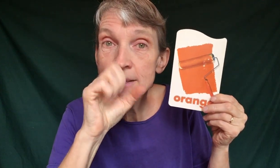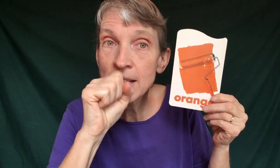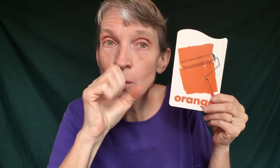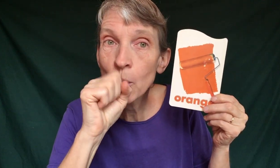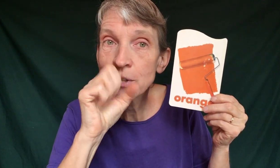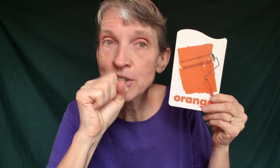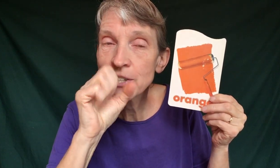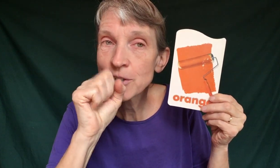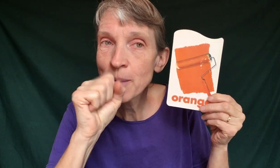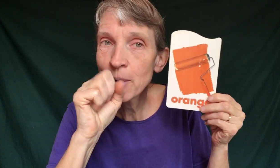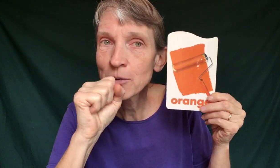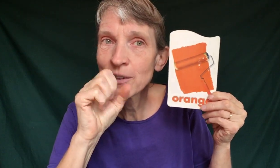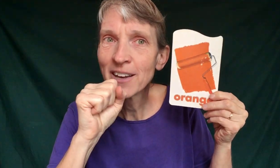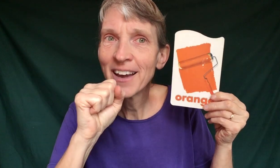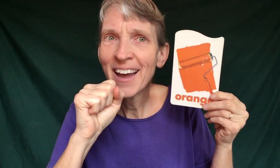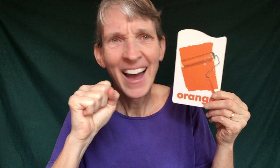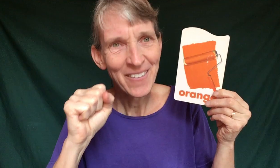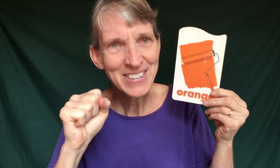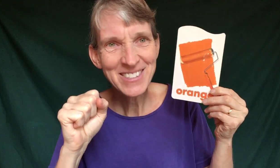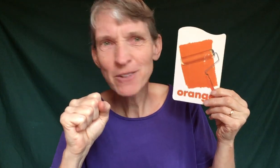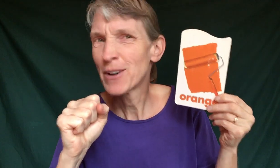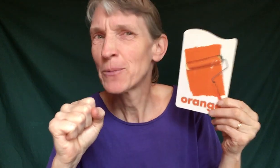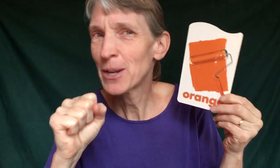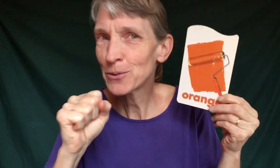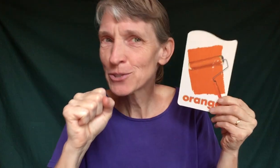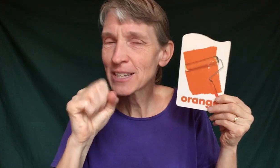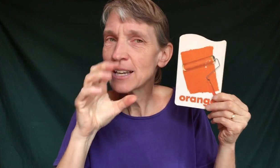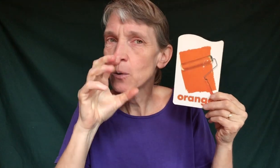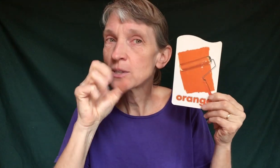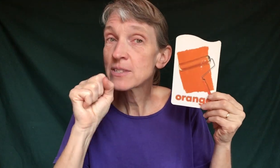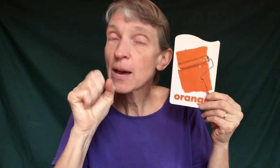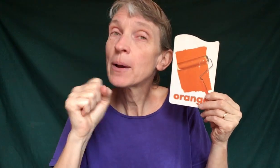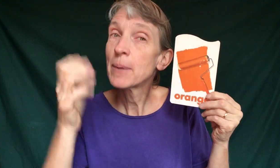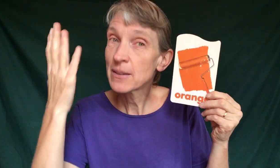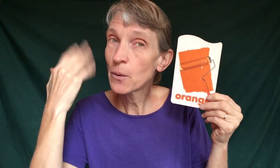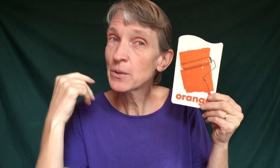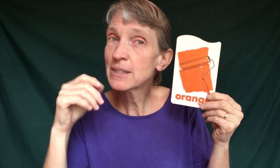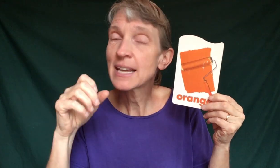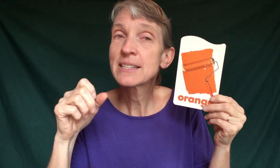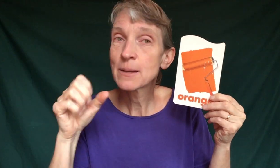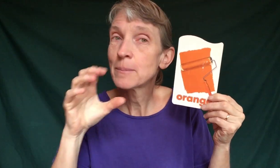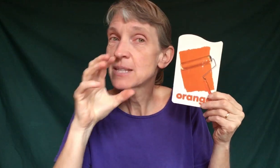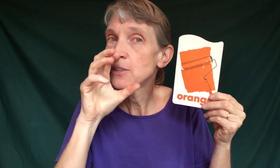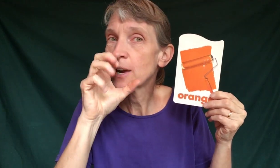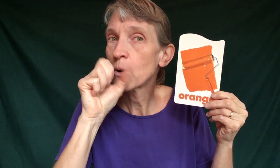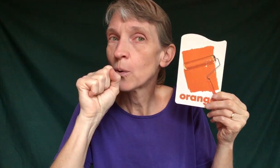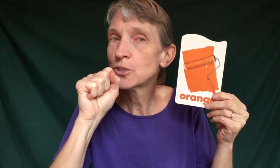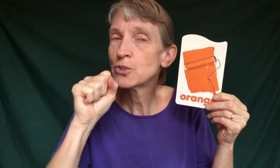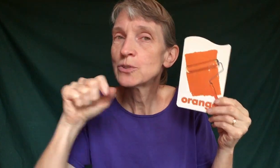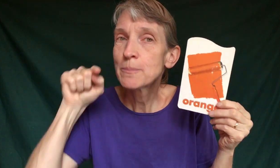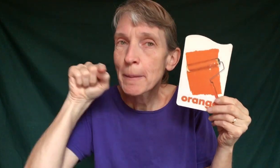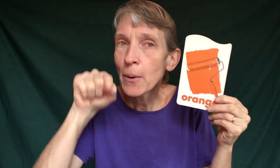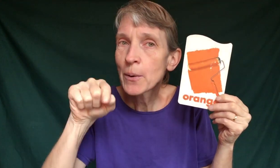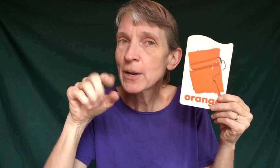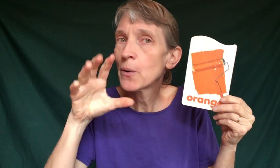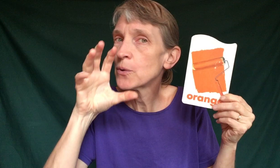squeezing an orange into your mouth, which is a little funny. We don't usually eat oranges that way, but in the olden days, sometimes they drank orange juice by poking a hole in the